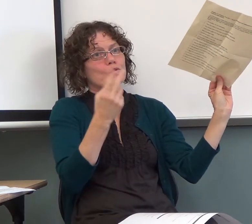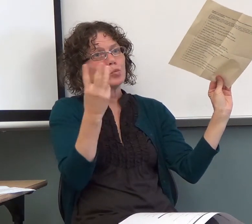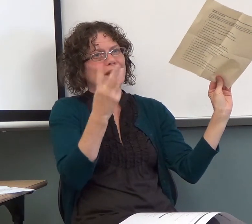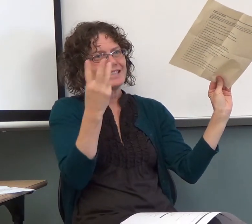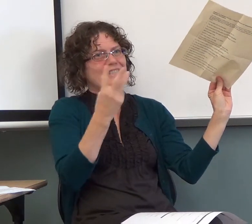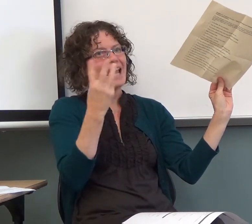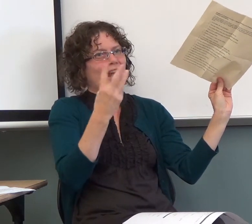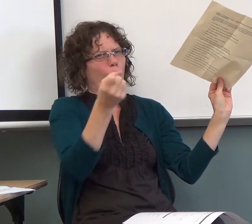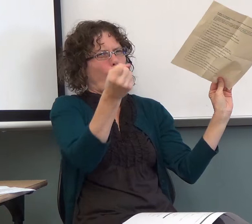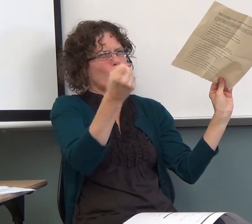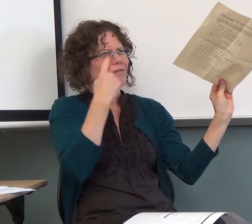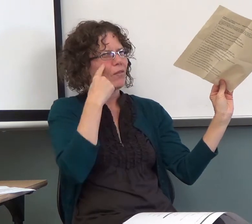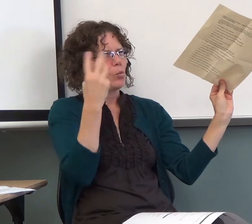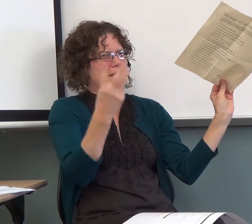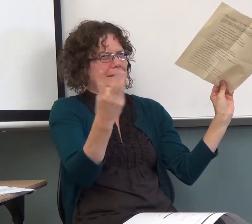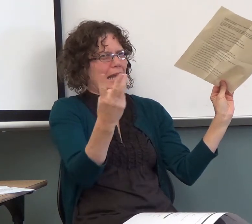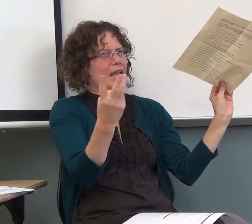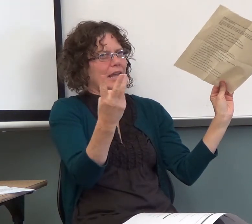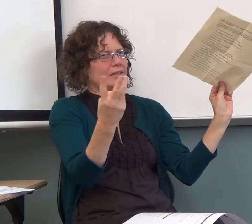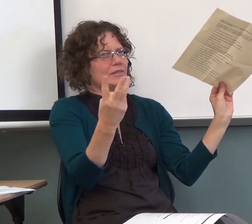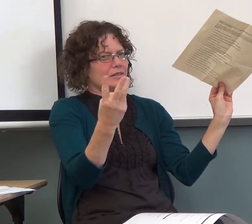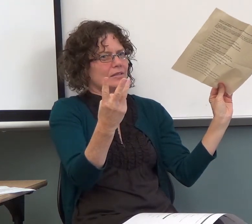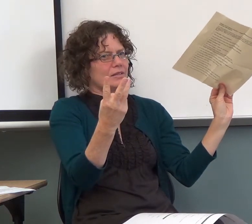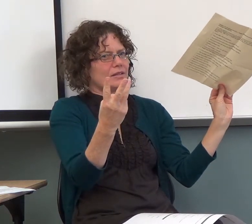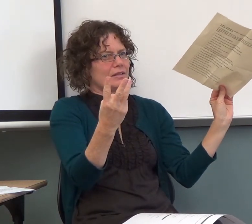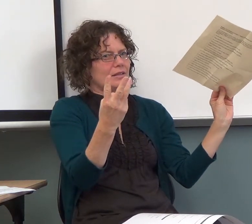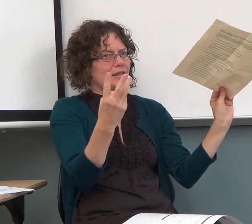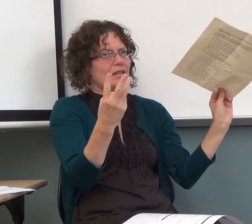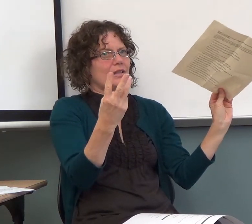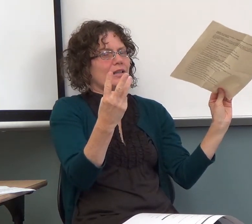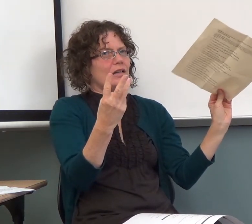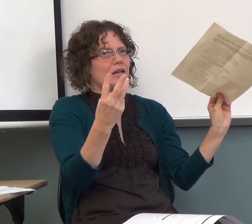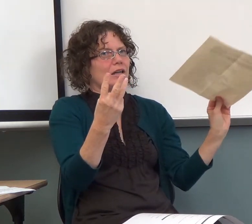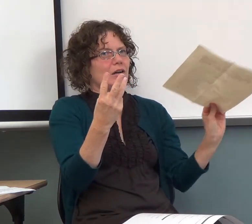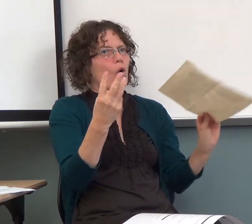go. There it is. Okay? You haven't done both sides yet, so hang on to that.